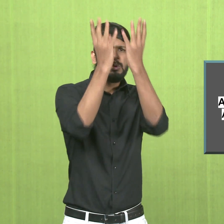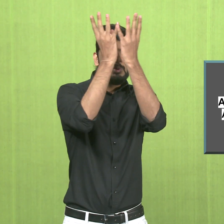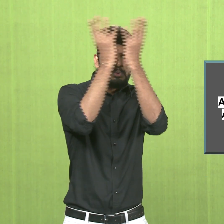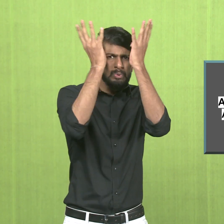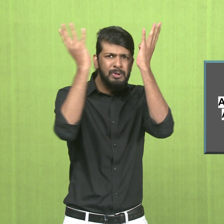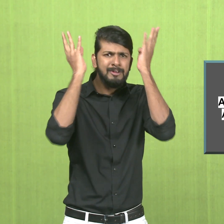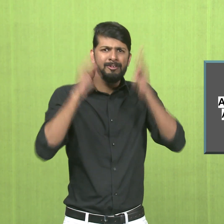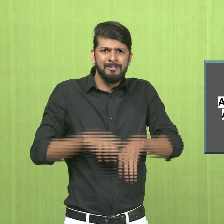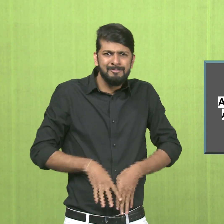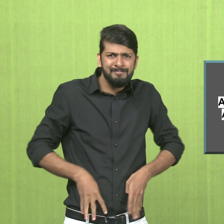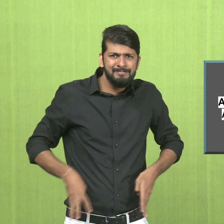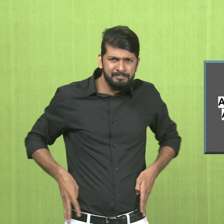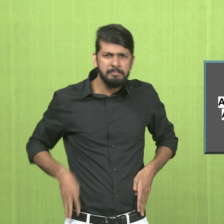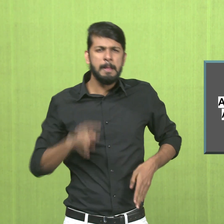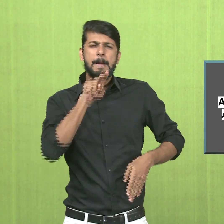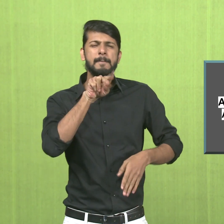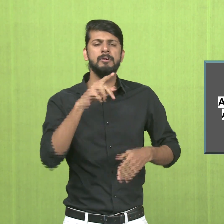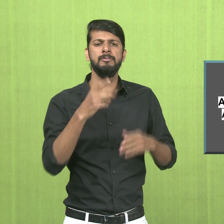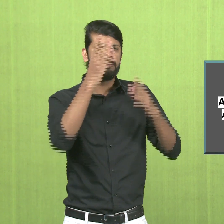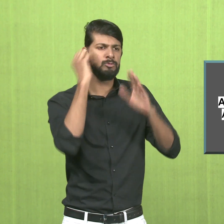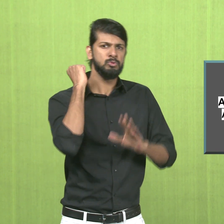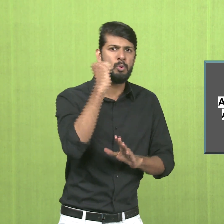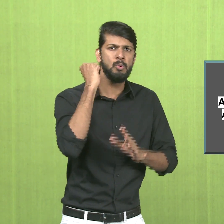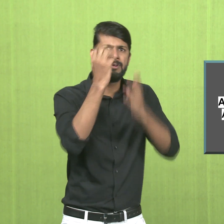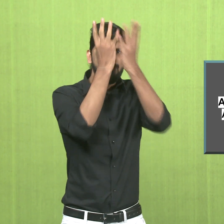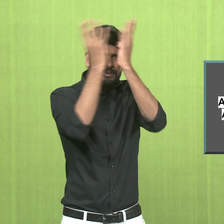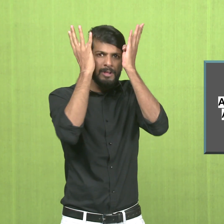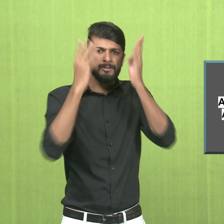and tribal art in India.